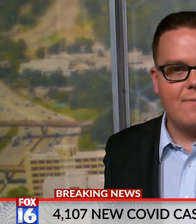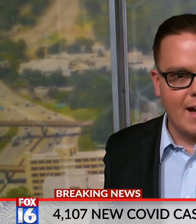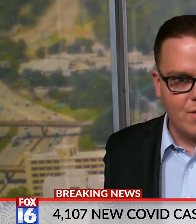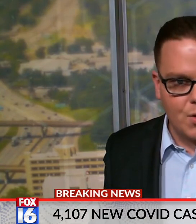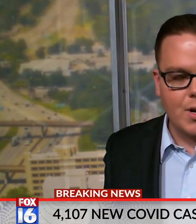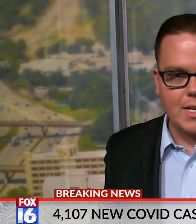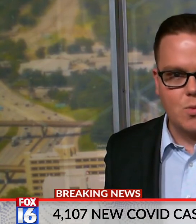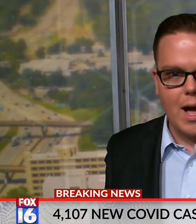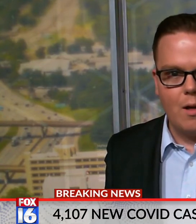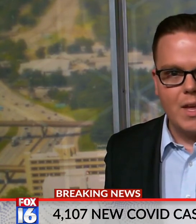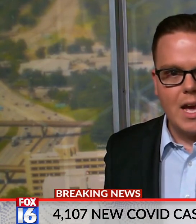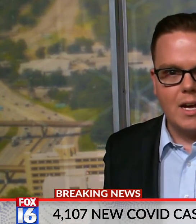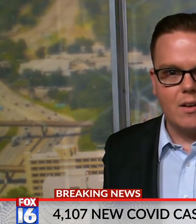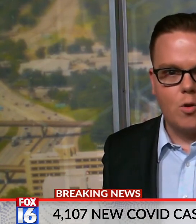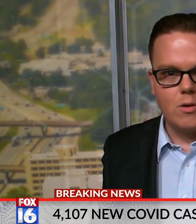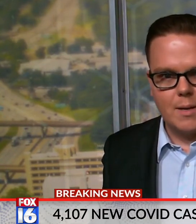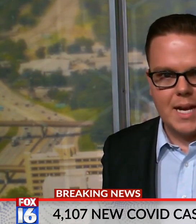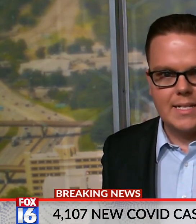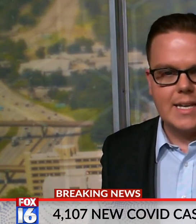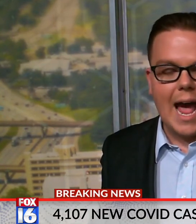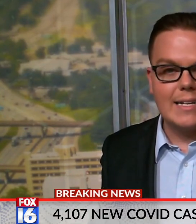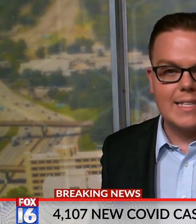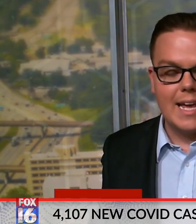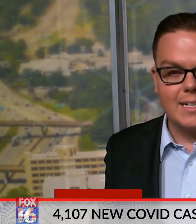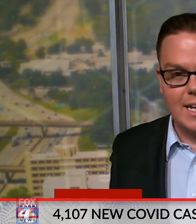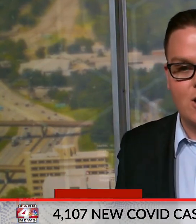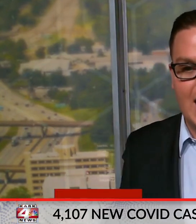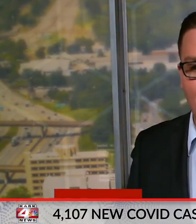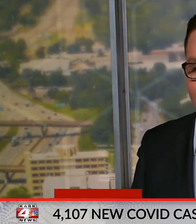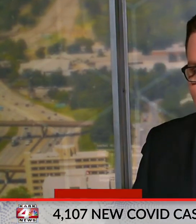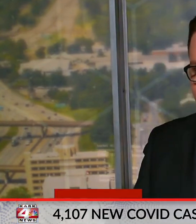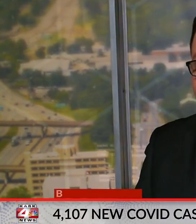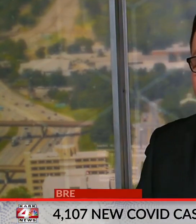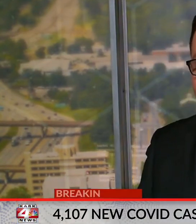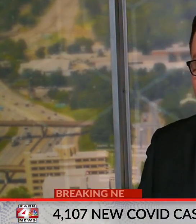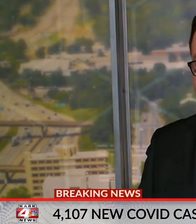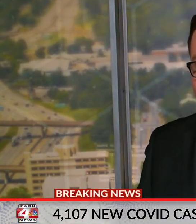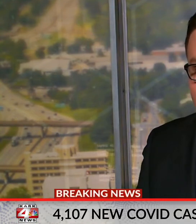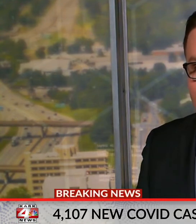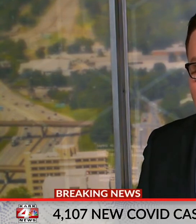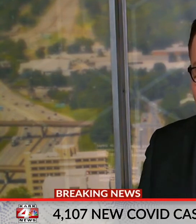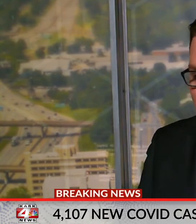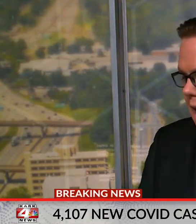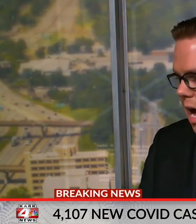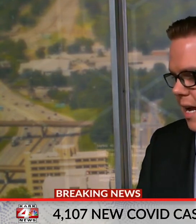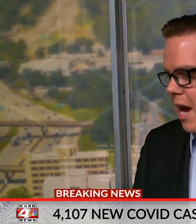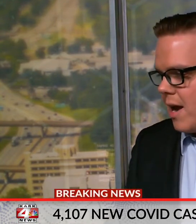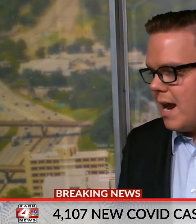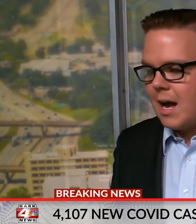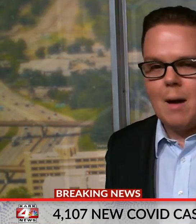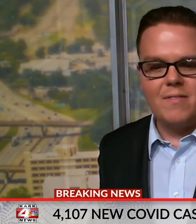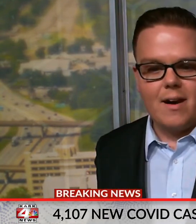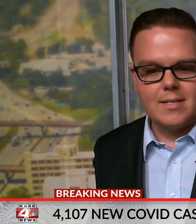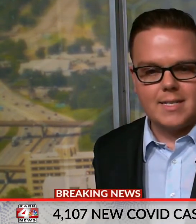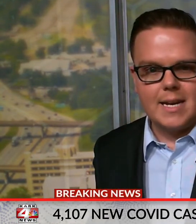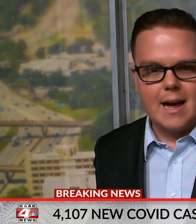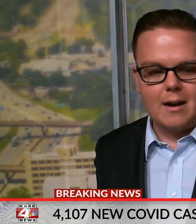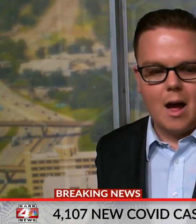at 5:30 as well. And, of course, updates as they continue to happen right here on our website, KARK.com